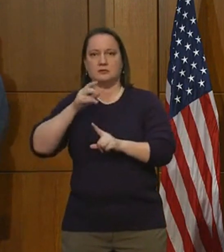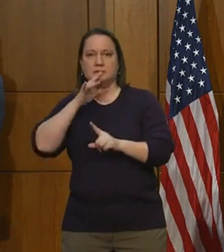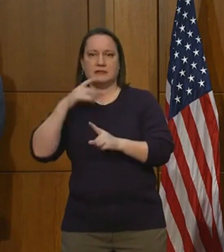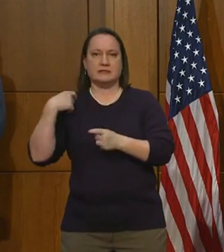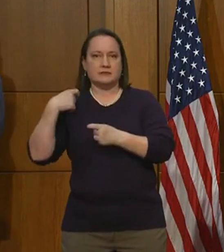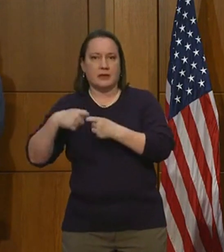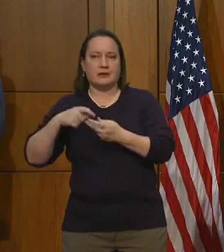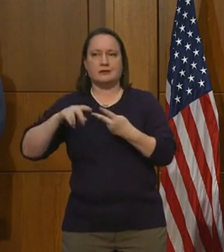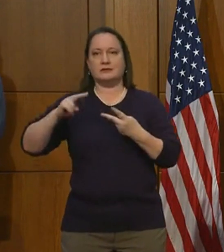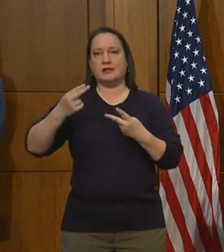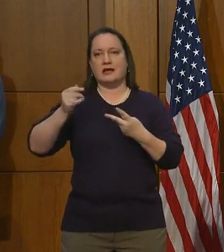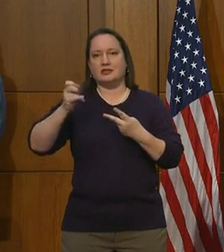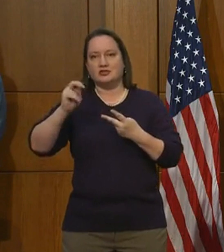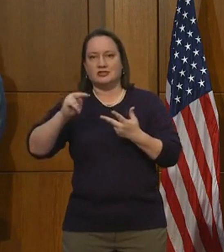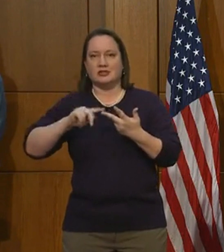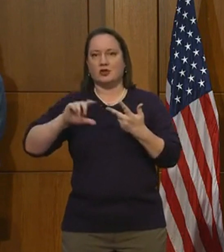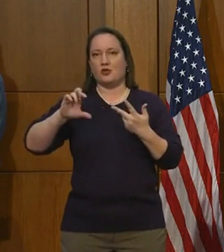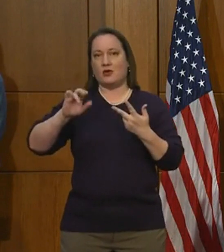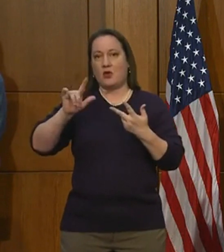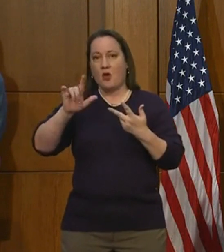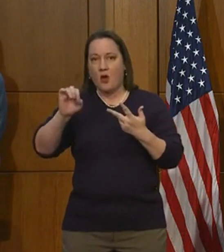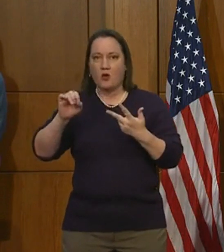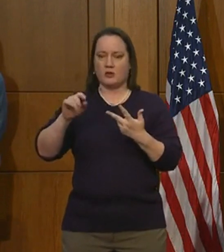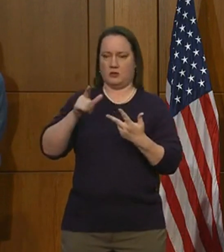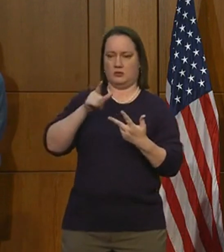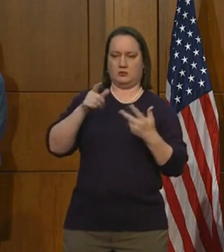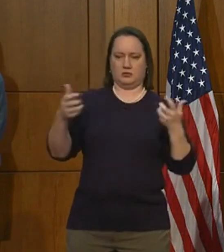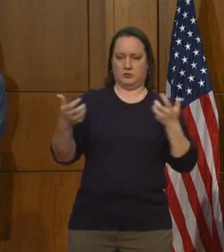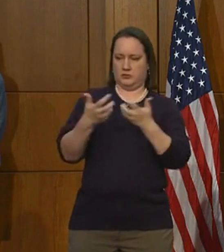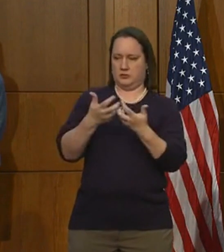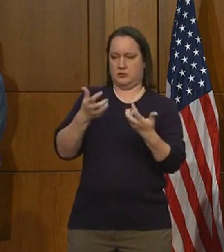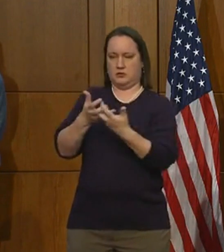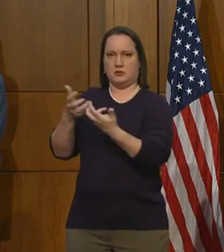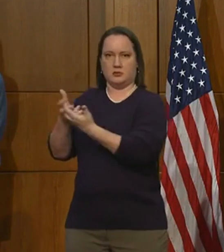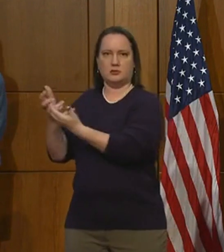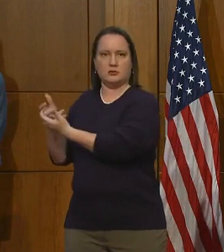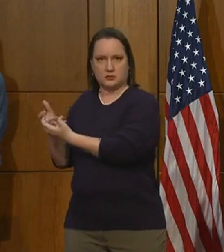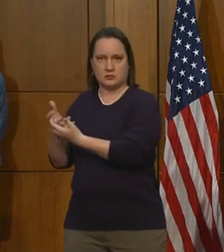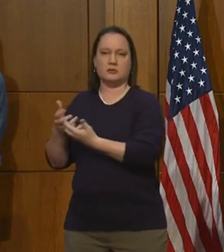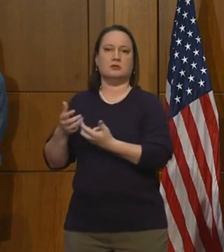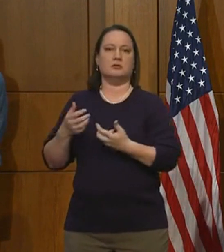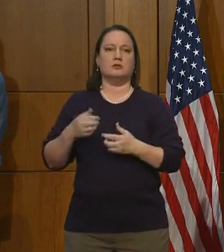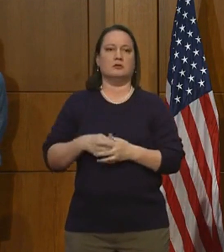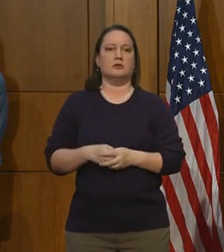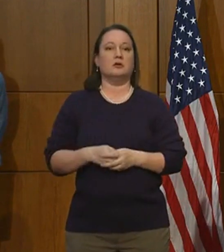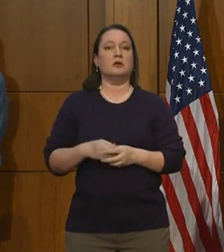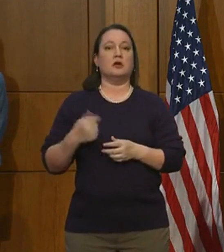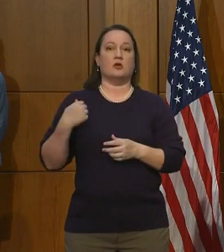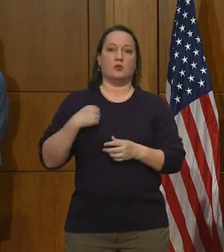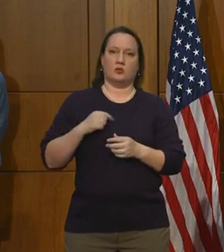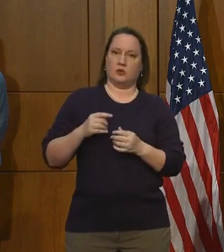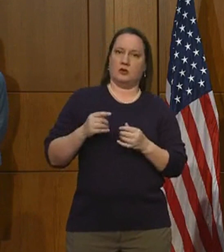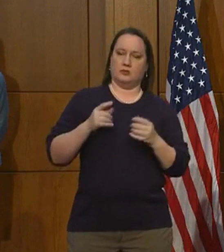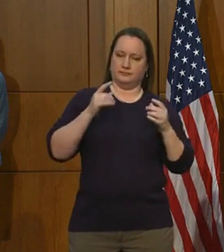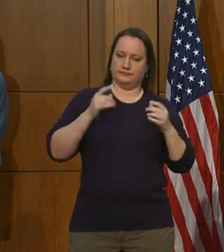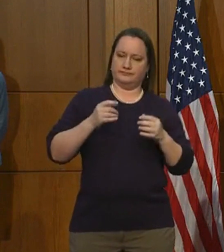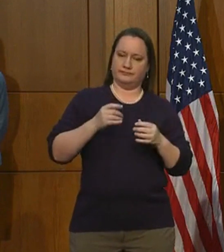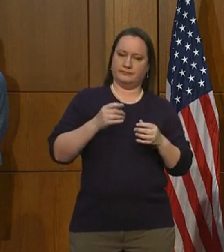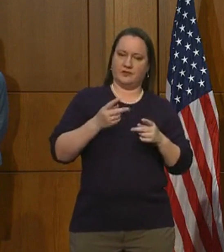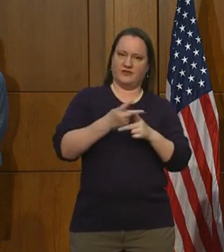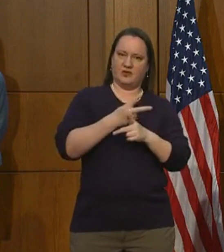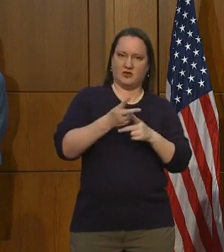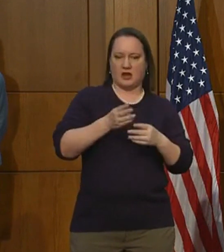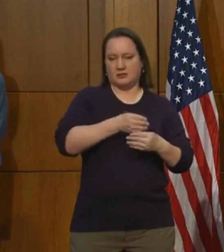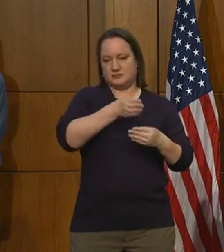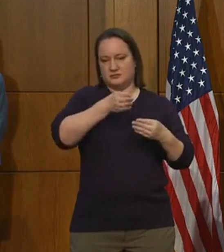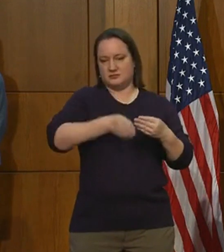or other needs. We're also finalizing the onboarding plan for the 1,000 or so contact tracers that